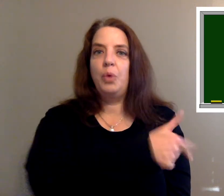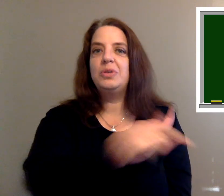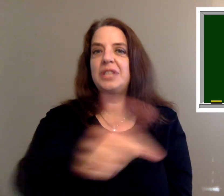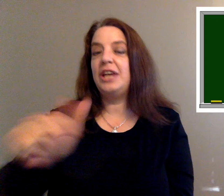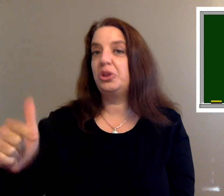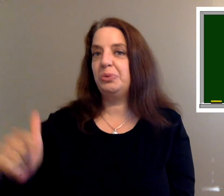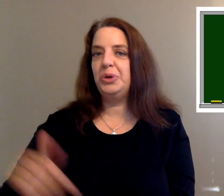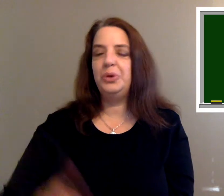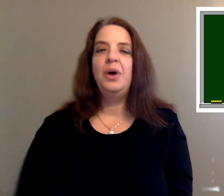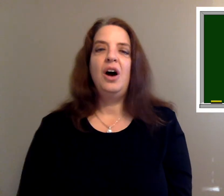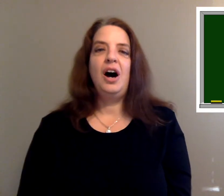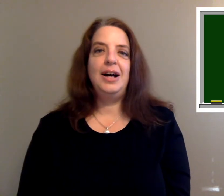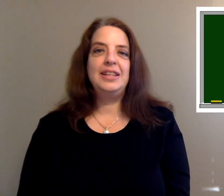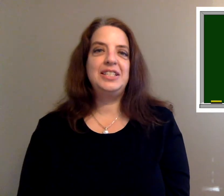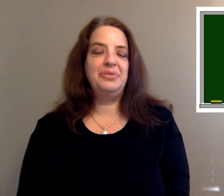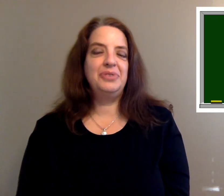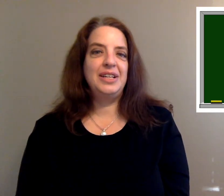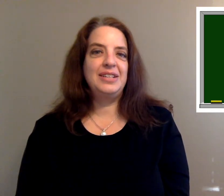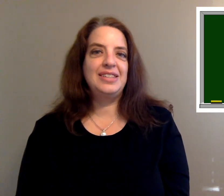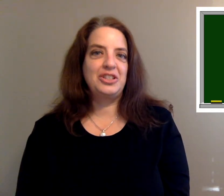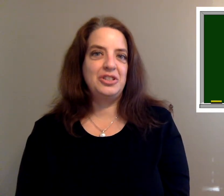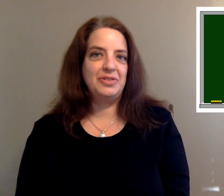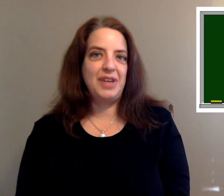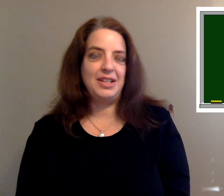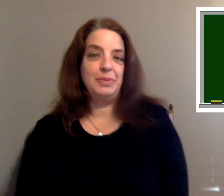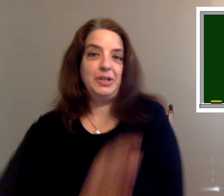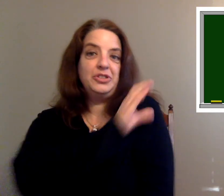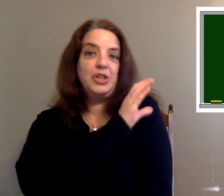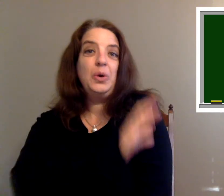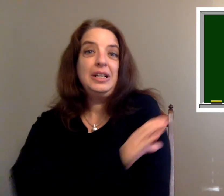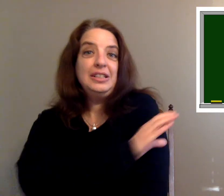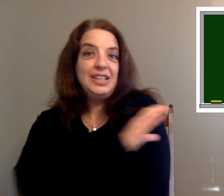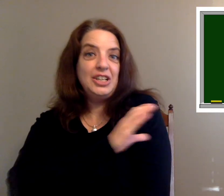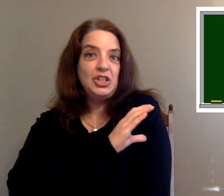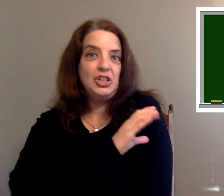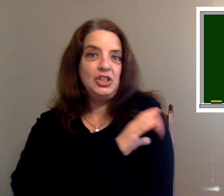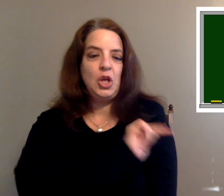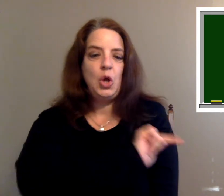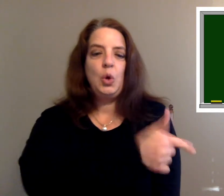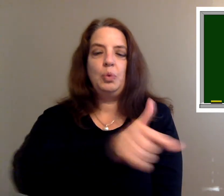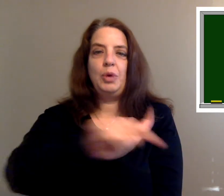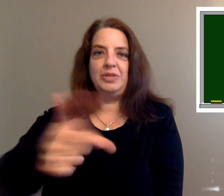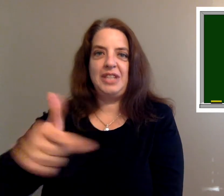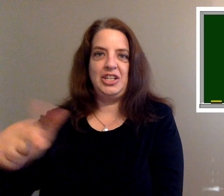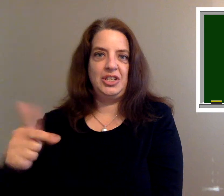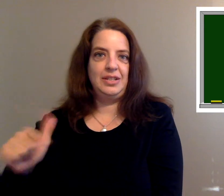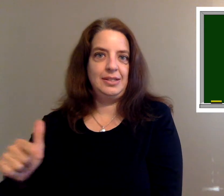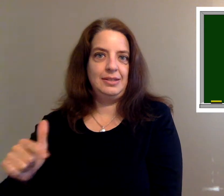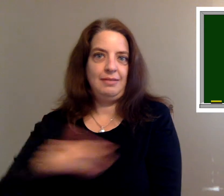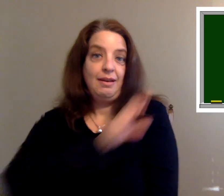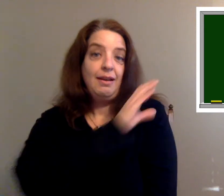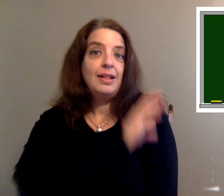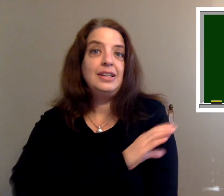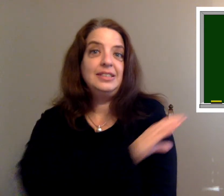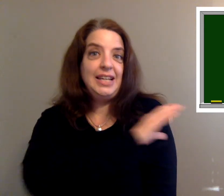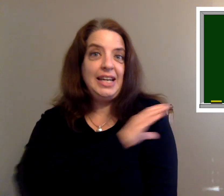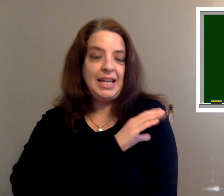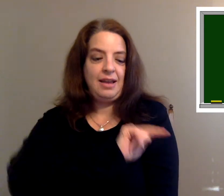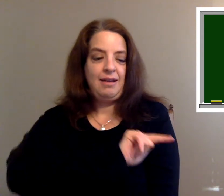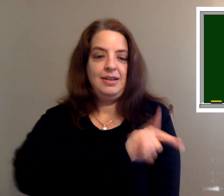rotate through the different sections of the hospital. So clinical rotations. Clinic,